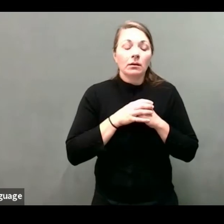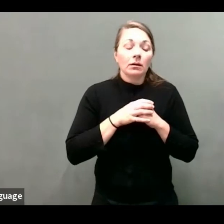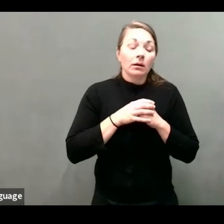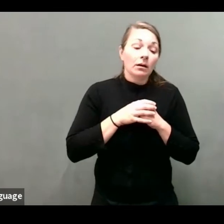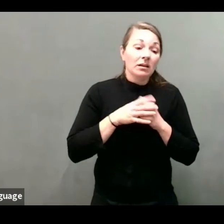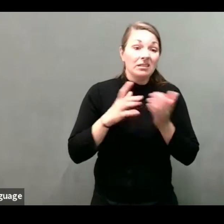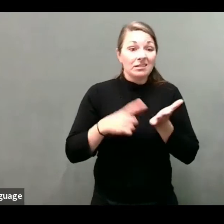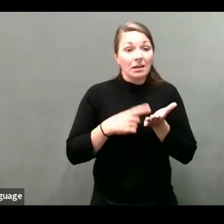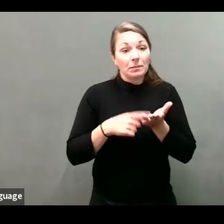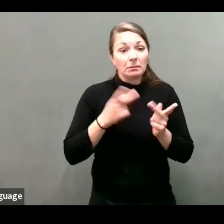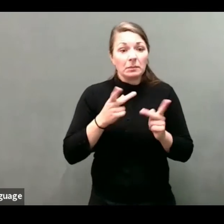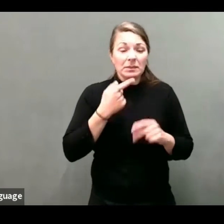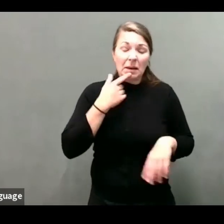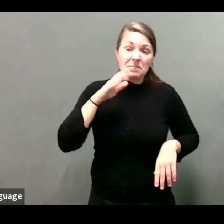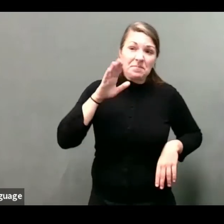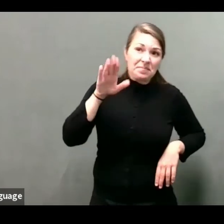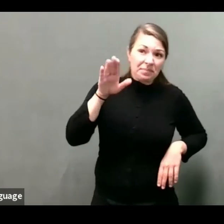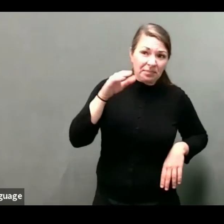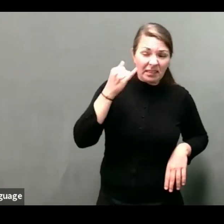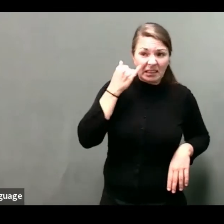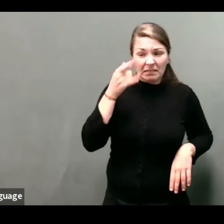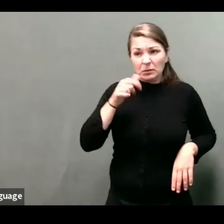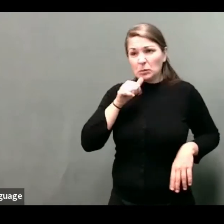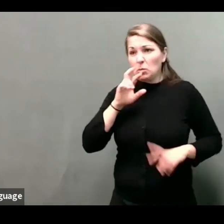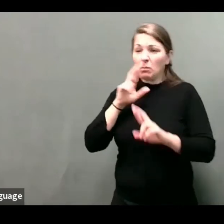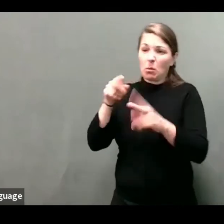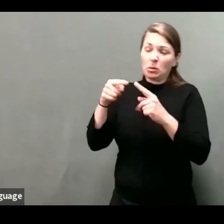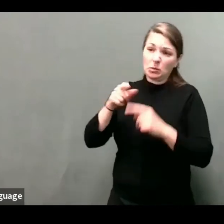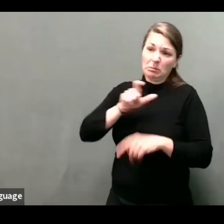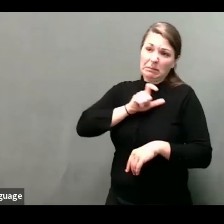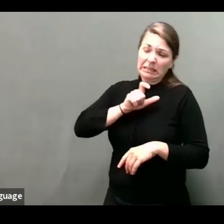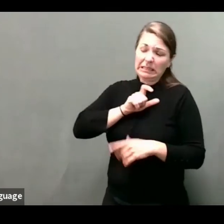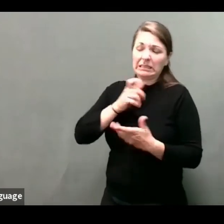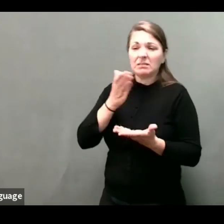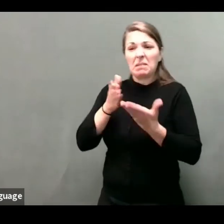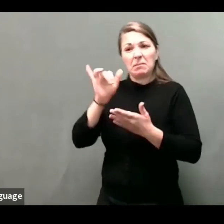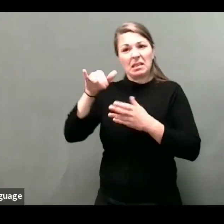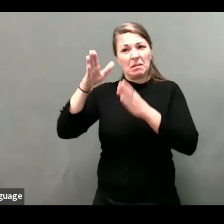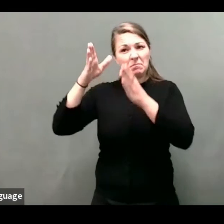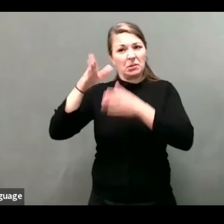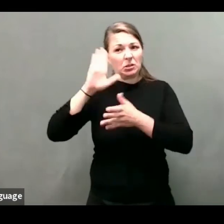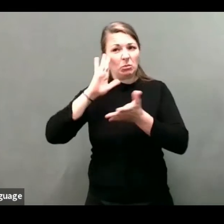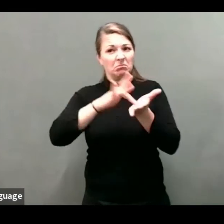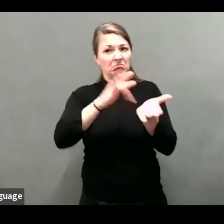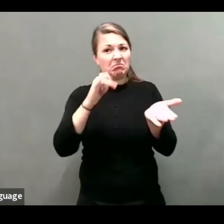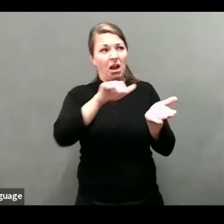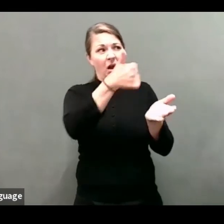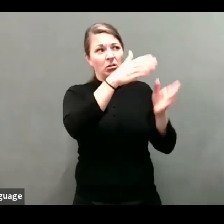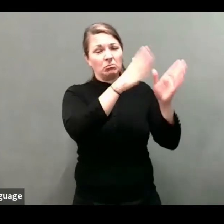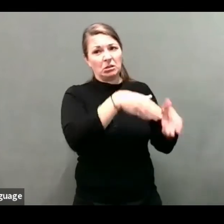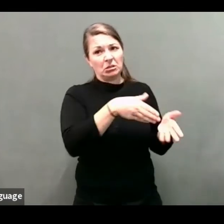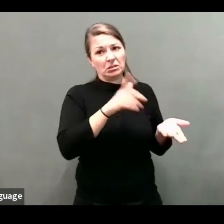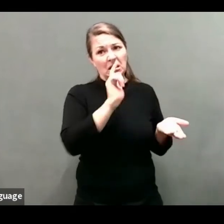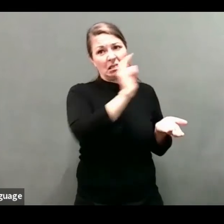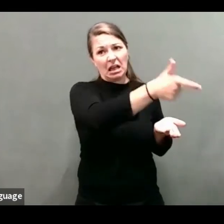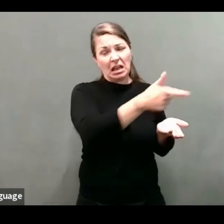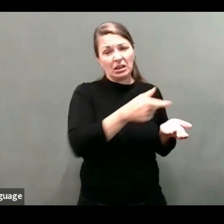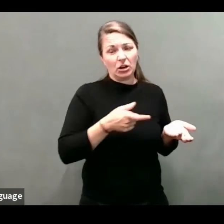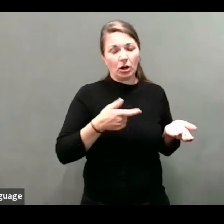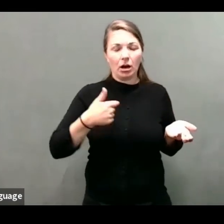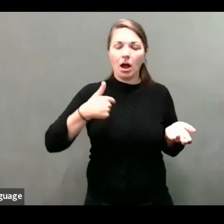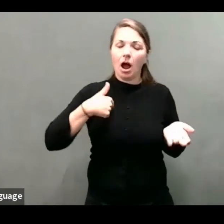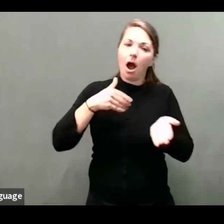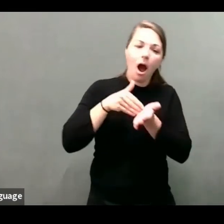don't report this to law enforcement, then this person might do it again. And that's the most common statement that I've had to interrupt